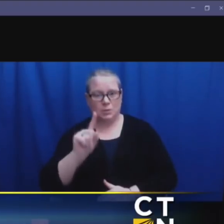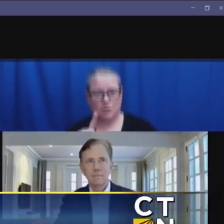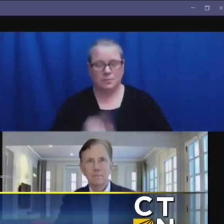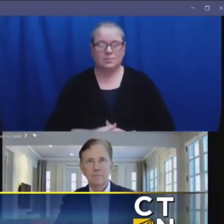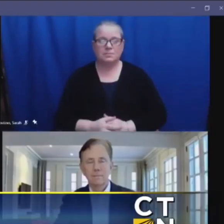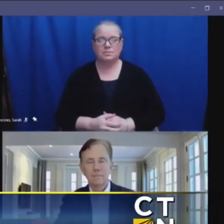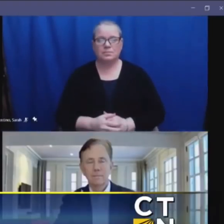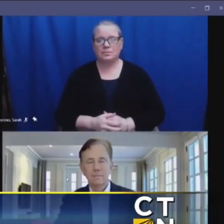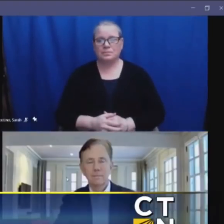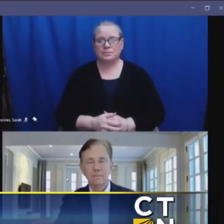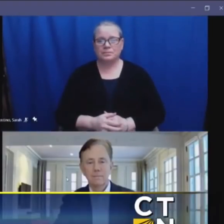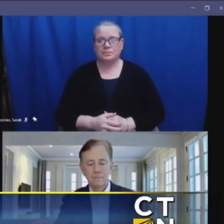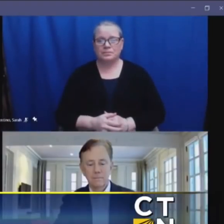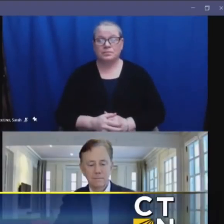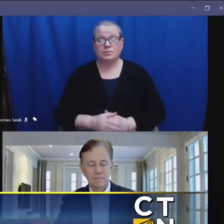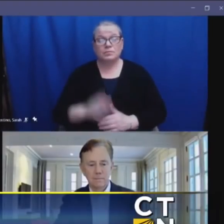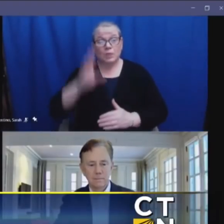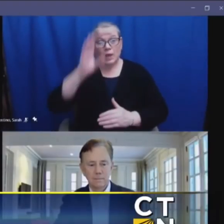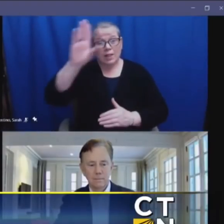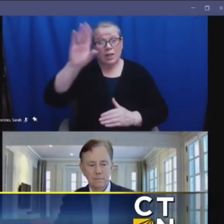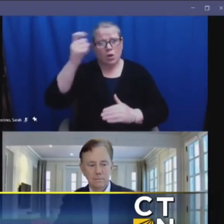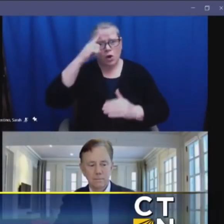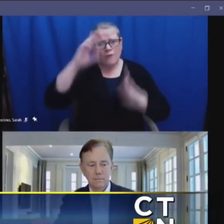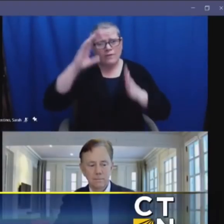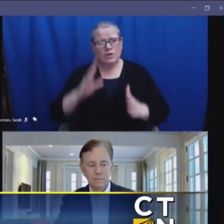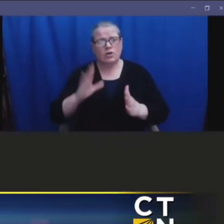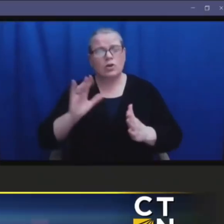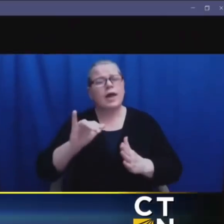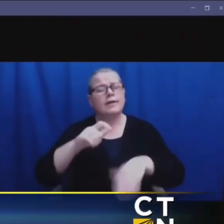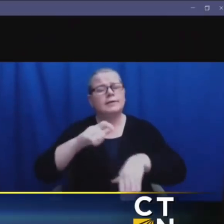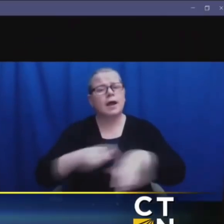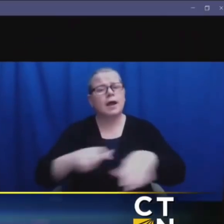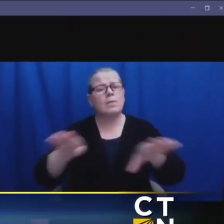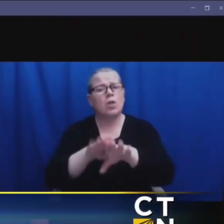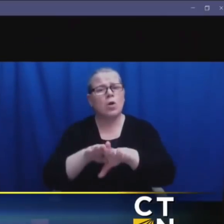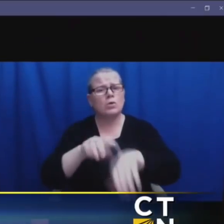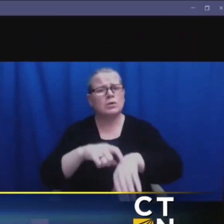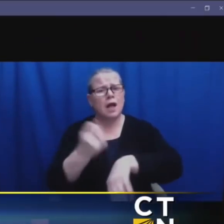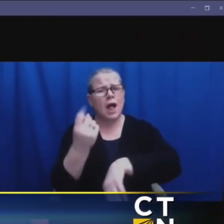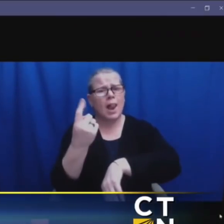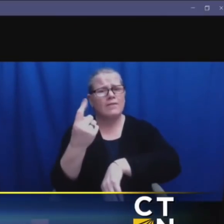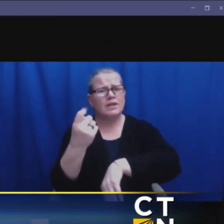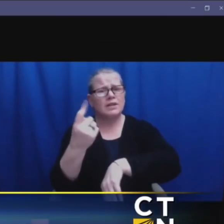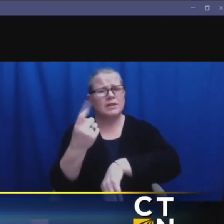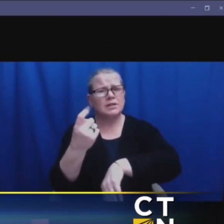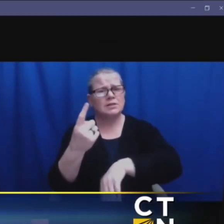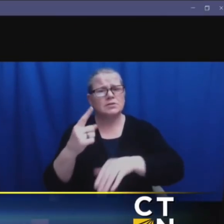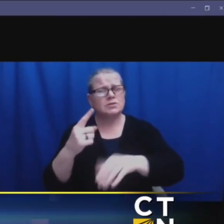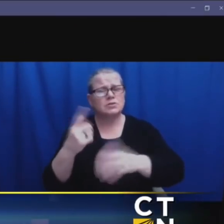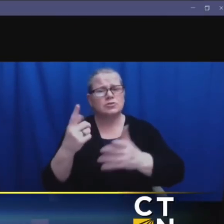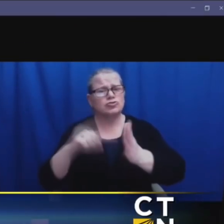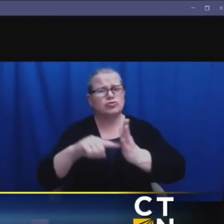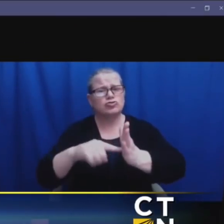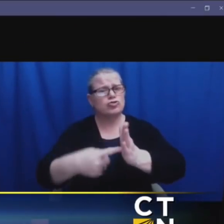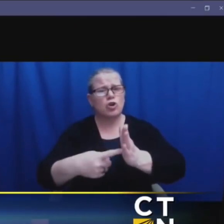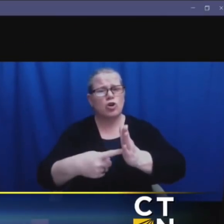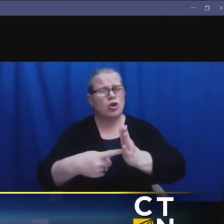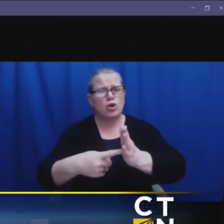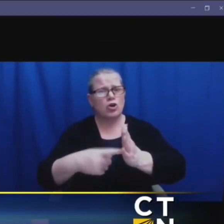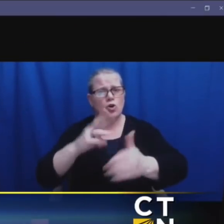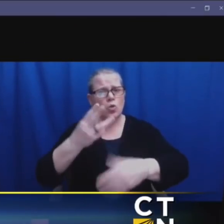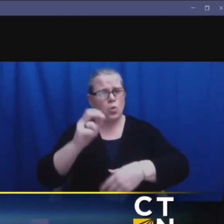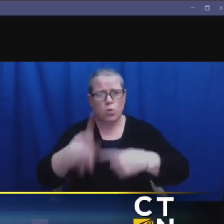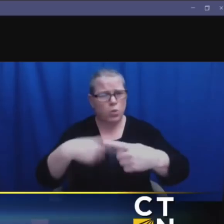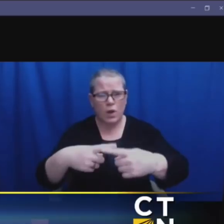Hi, Governor. When does that 11 p.m. curfew, I know you mentioned in a couple of days, but when does that extension from 10 to 11 go into